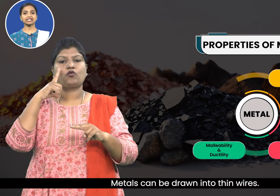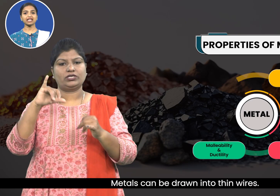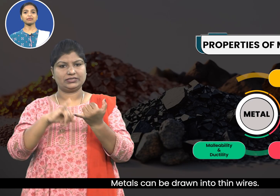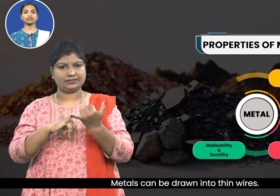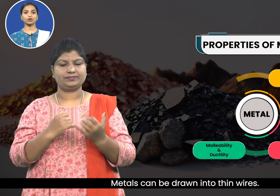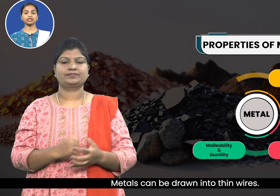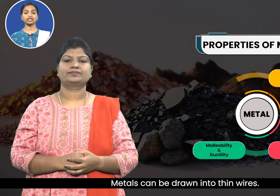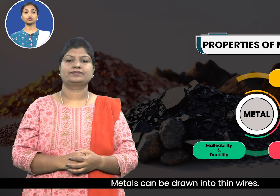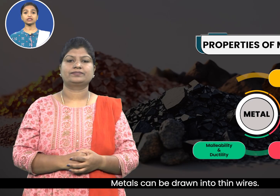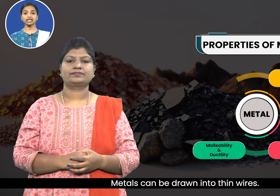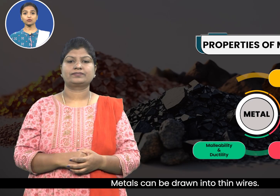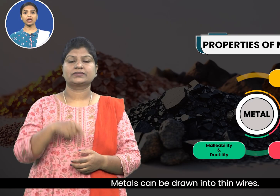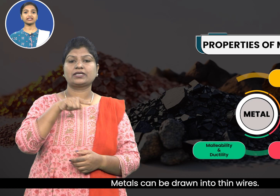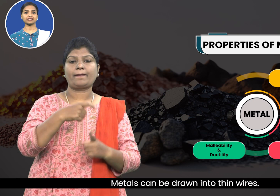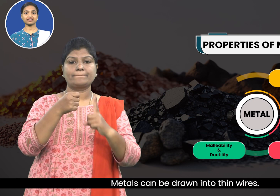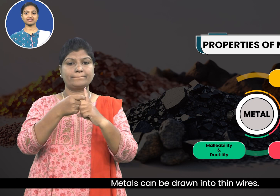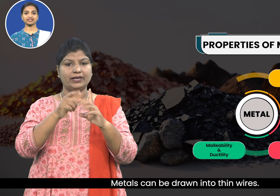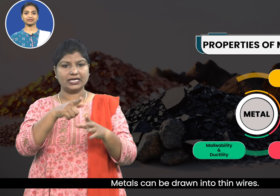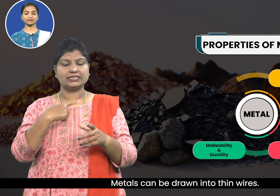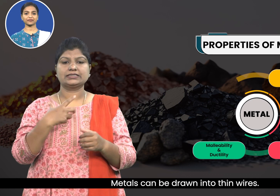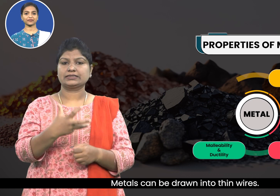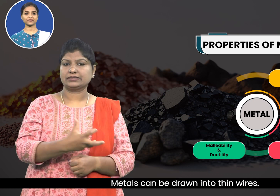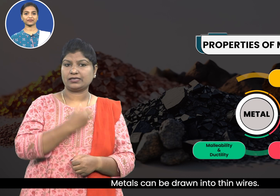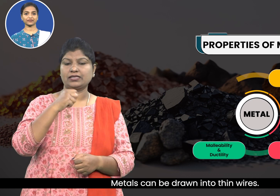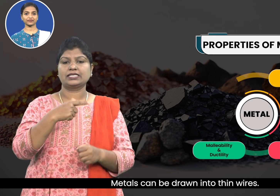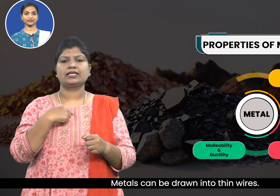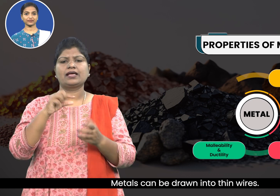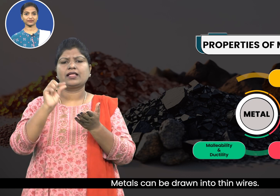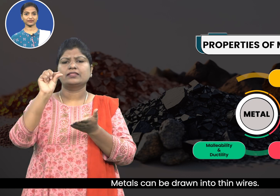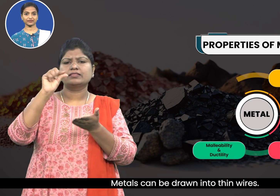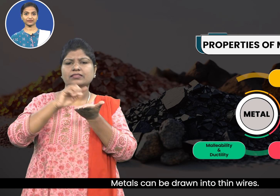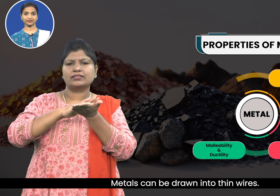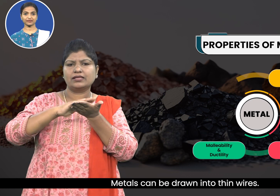Metals can be drawn into thin wires.